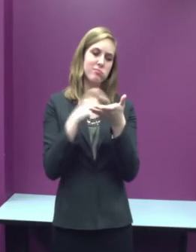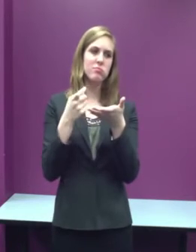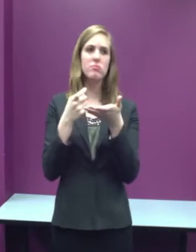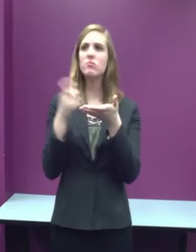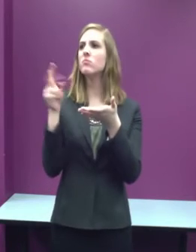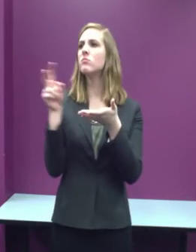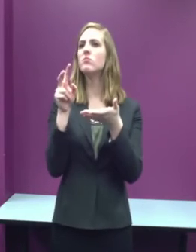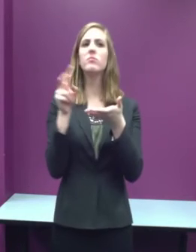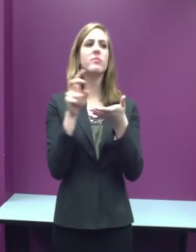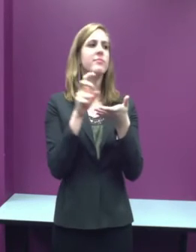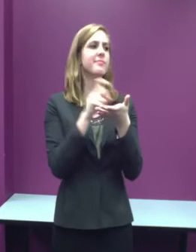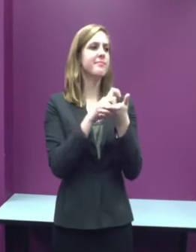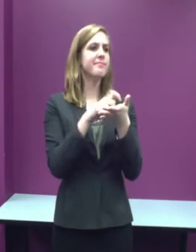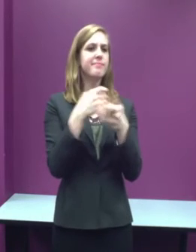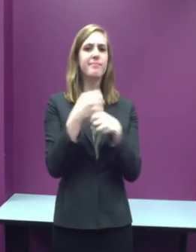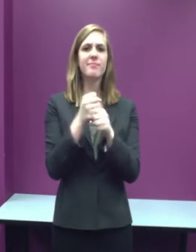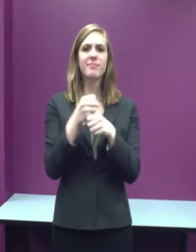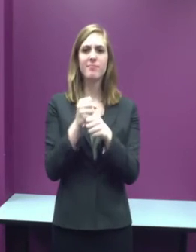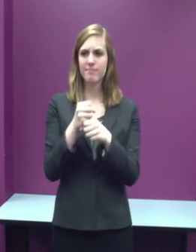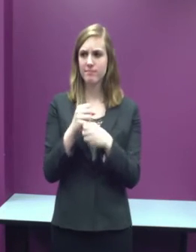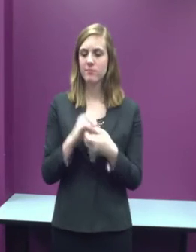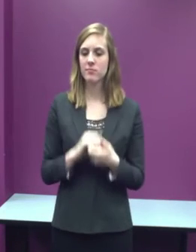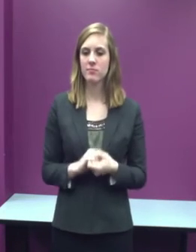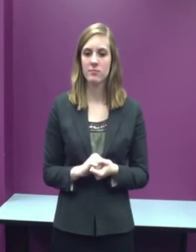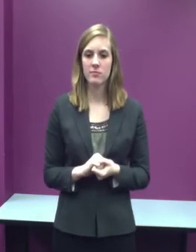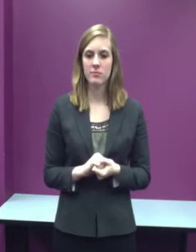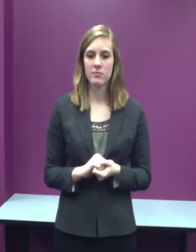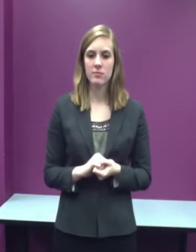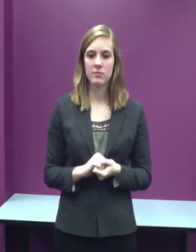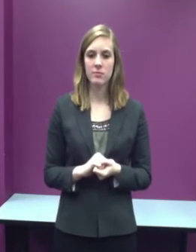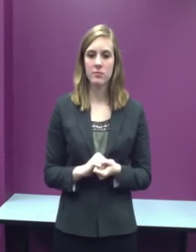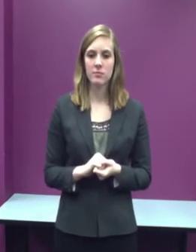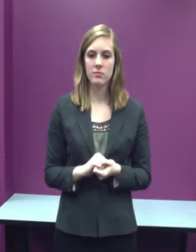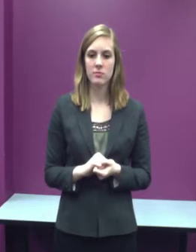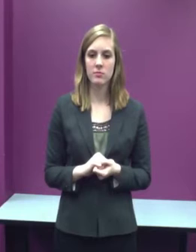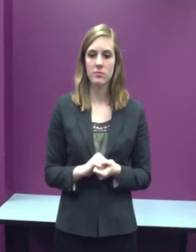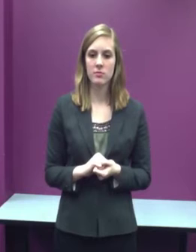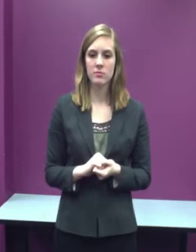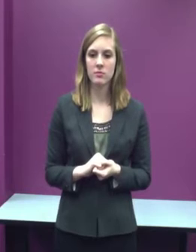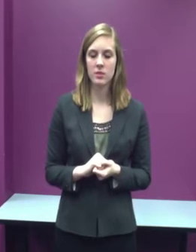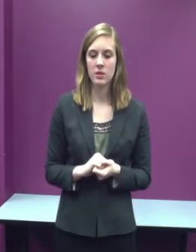As they pushed up the Missouri toward present-day Omaha, Nebraska, they were deep into Indian lands.